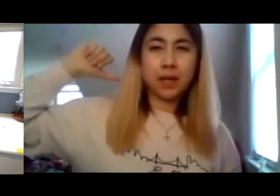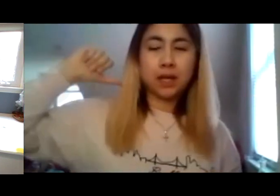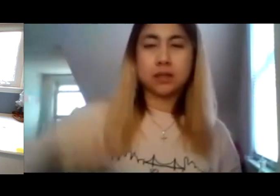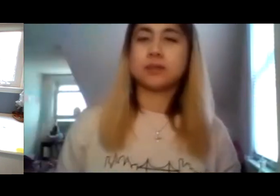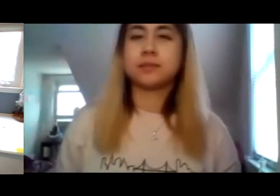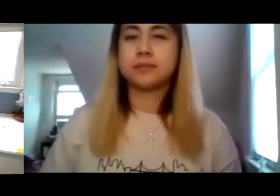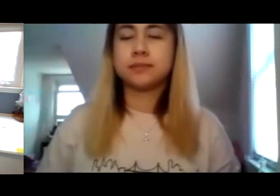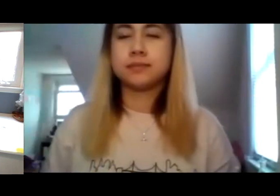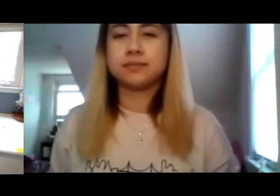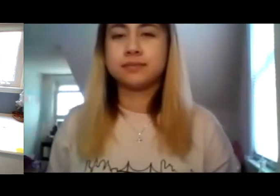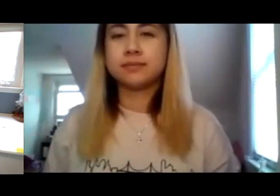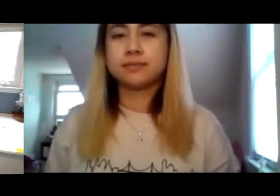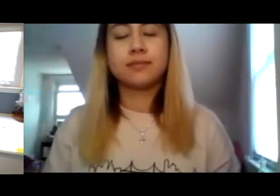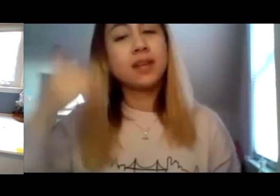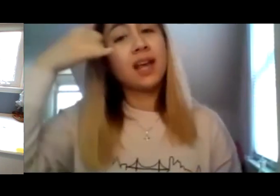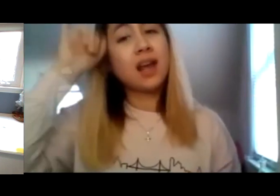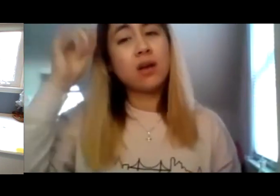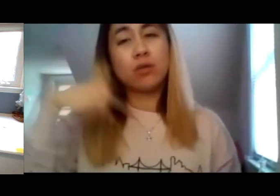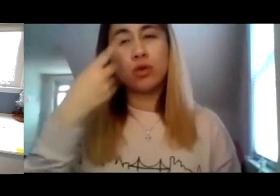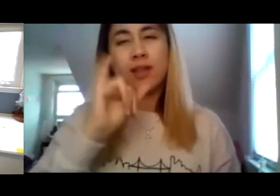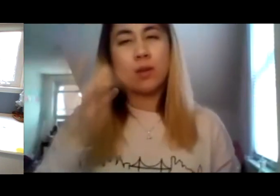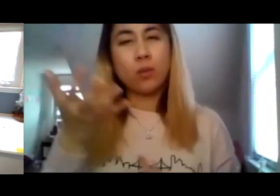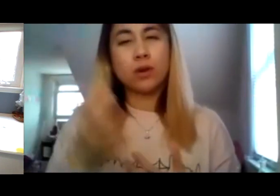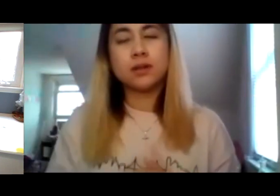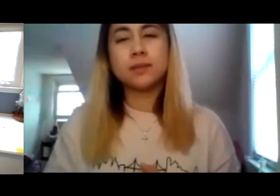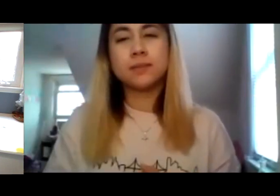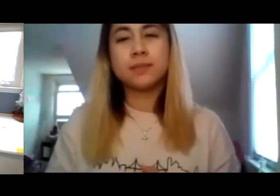Okay, so our cow looks like this.